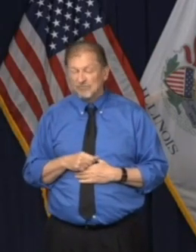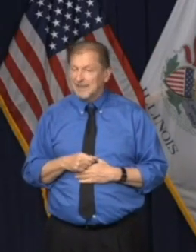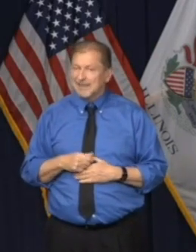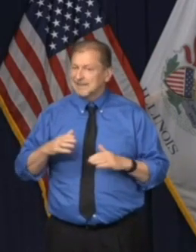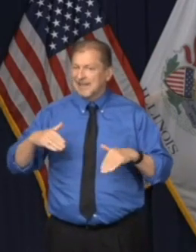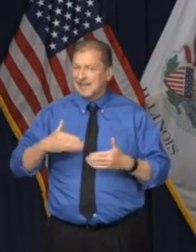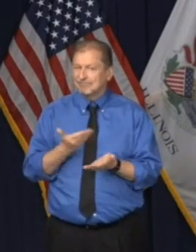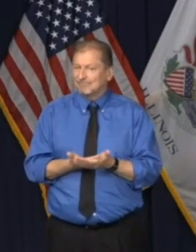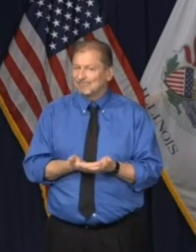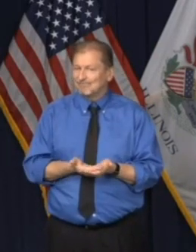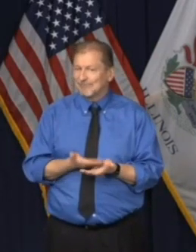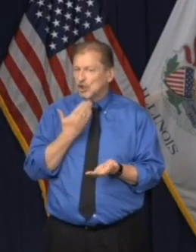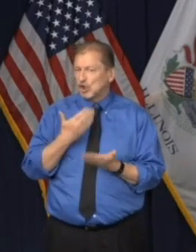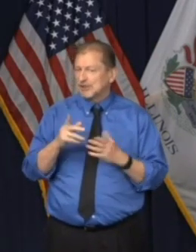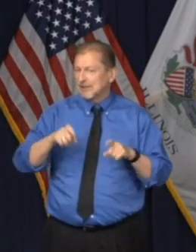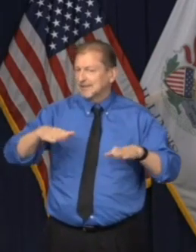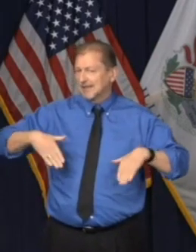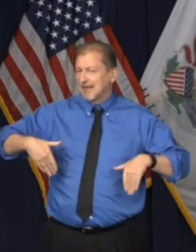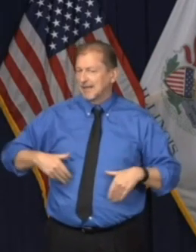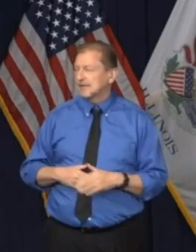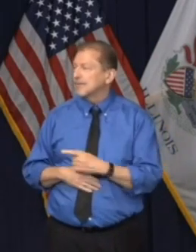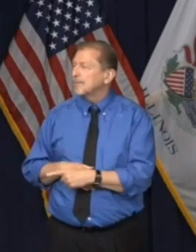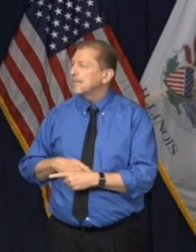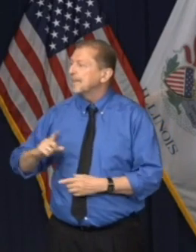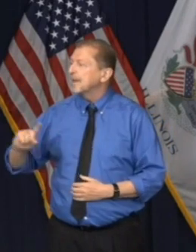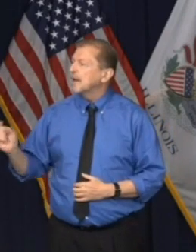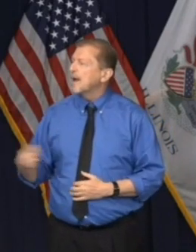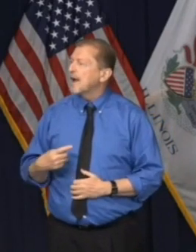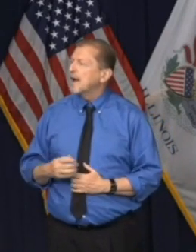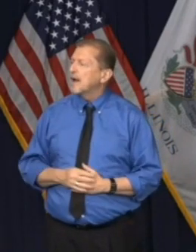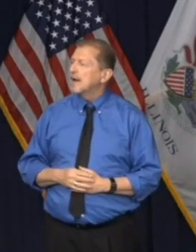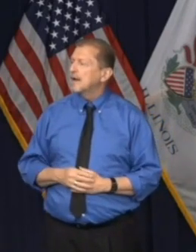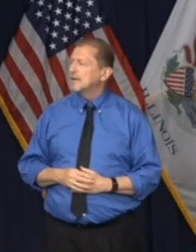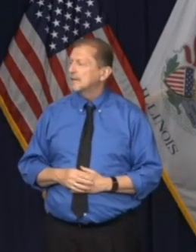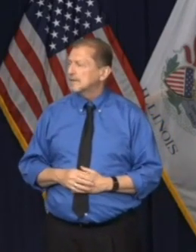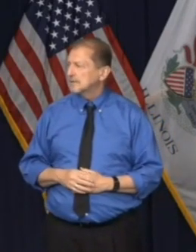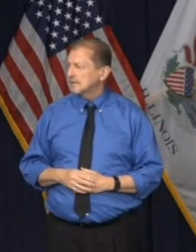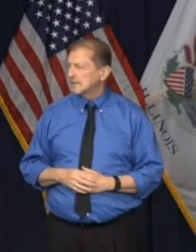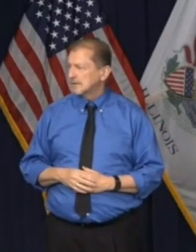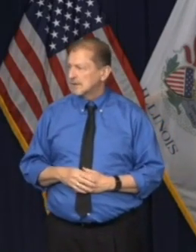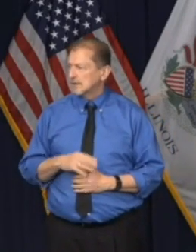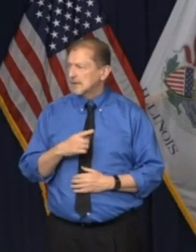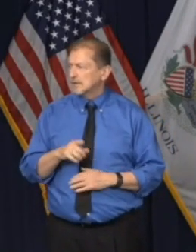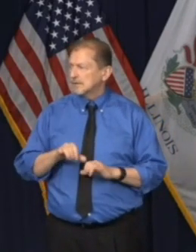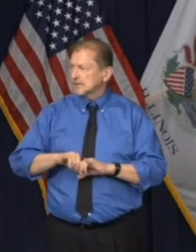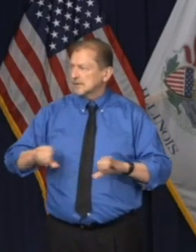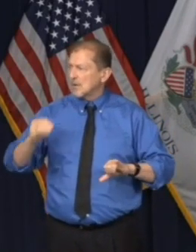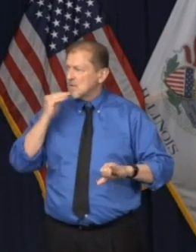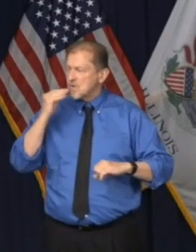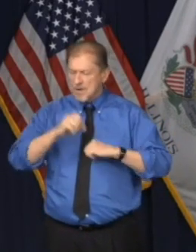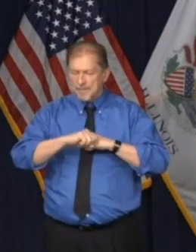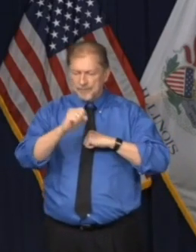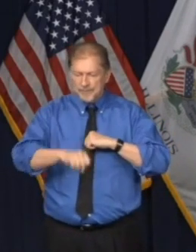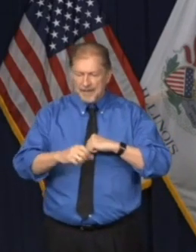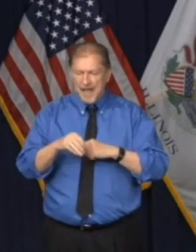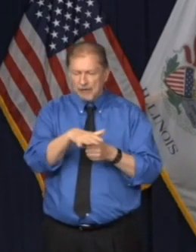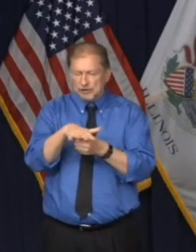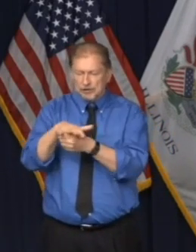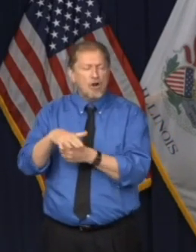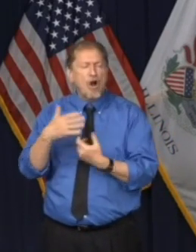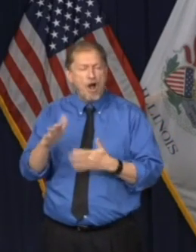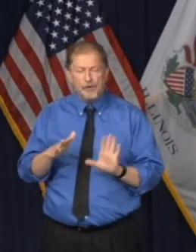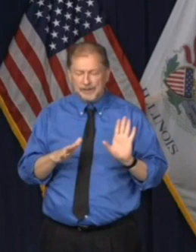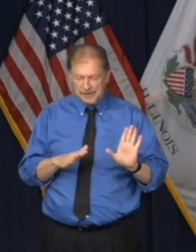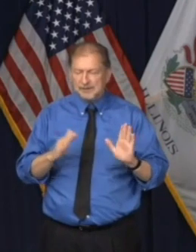yet proven. Shia from Politico asked about considering possibly extending the stay-at-home order and using a regional approach, which you've already addressed, so I'm going to move on to the